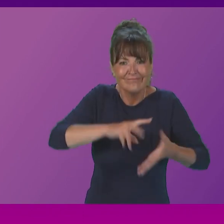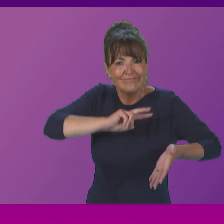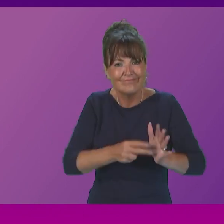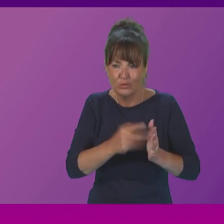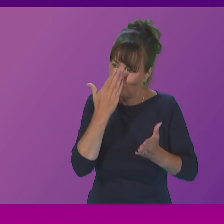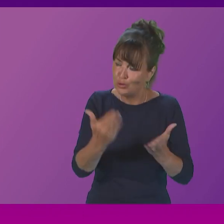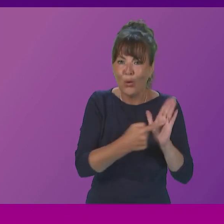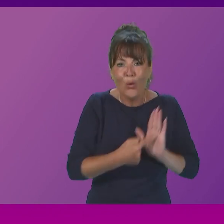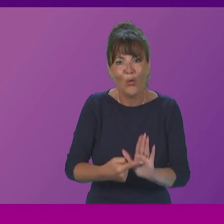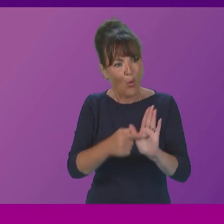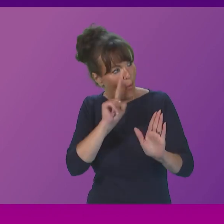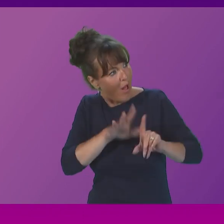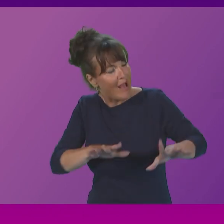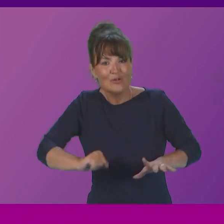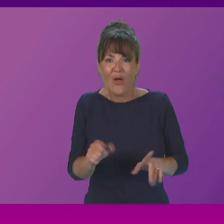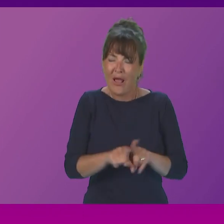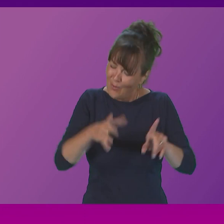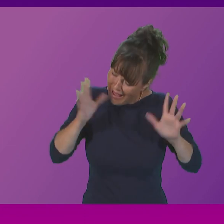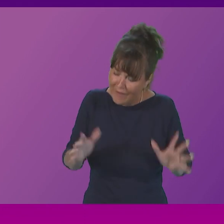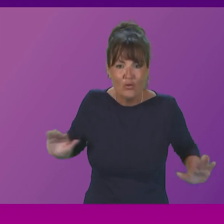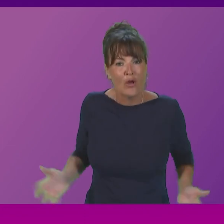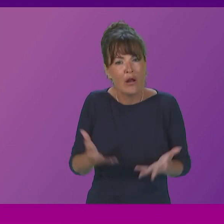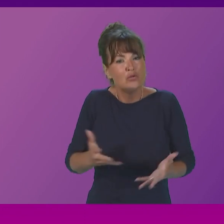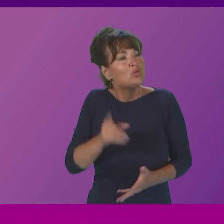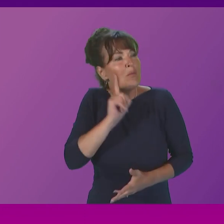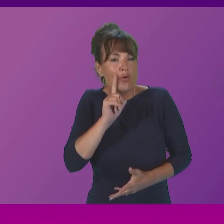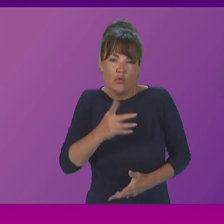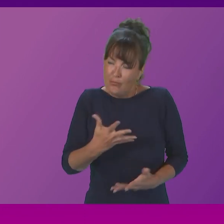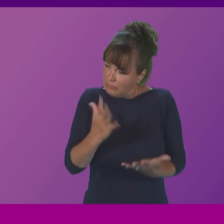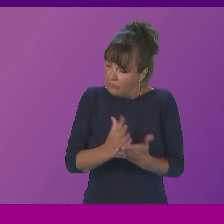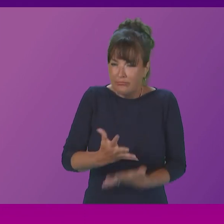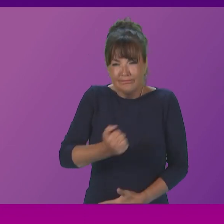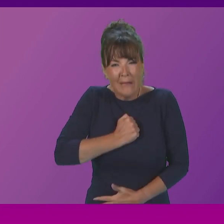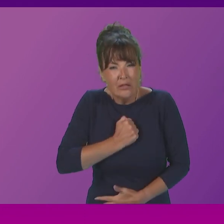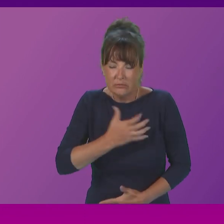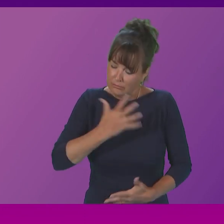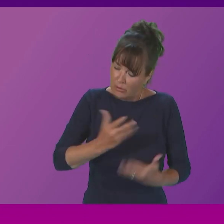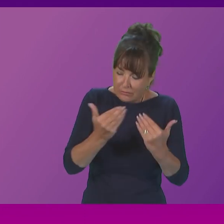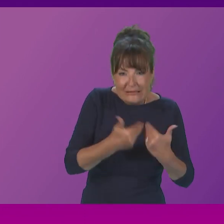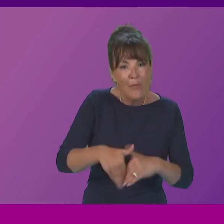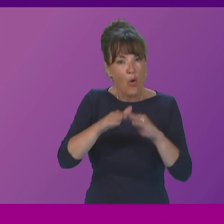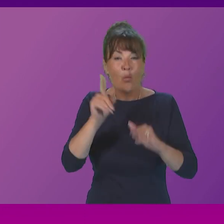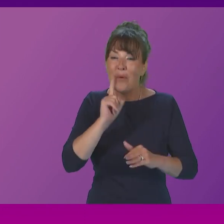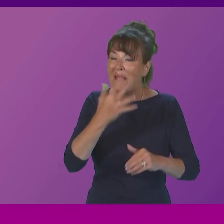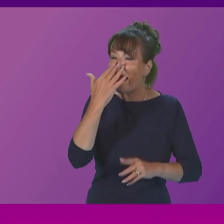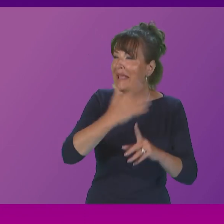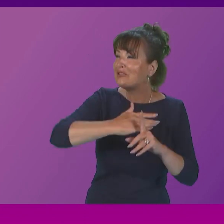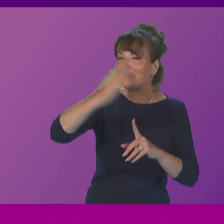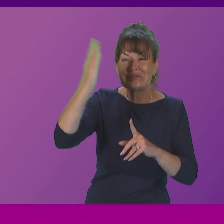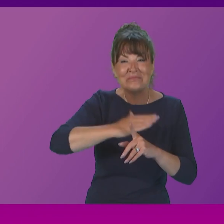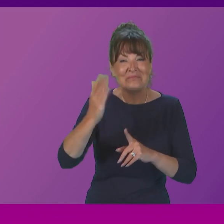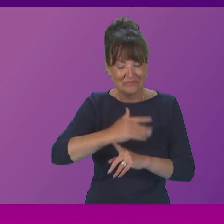nation. We have to encourage women who are passionate about representative democracy, women of all ages,